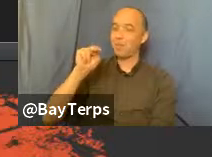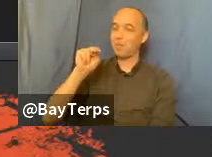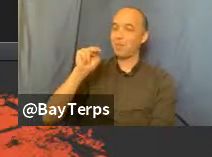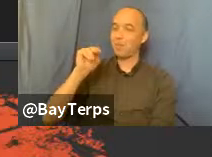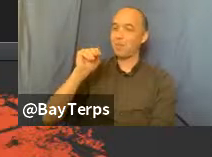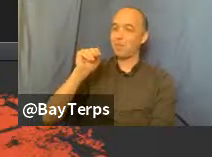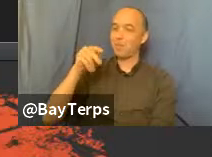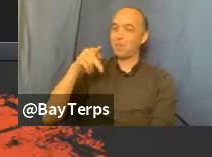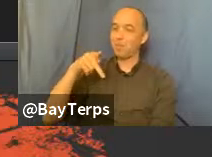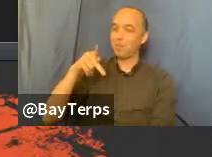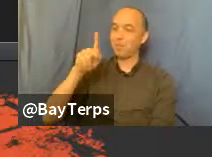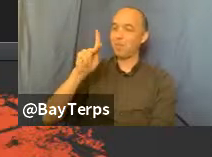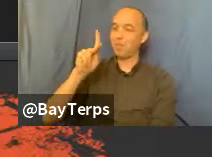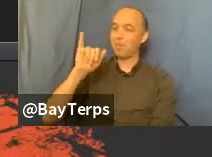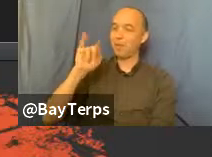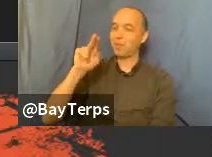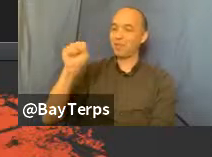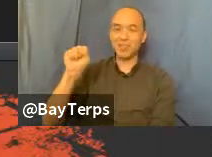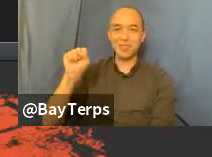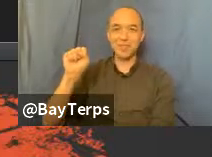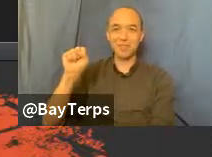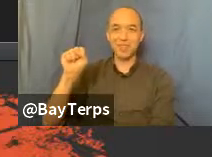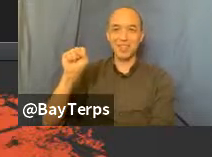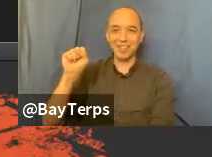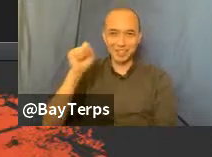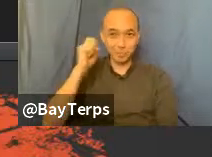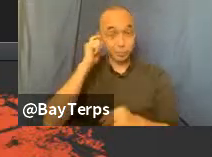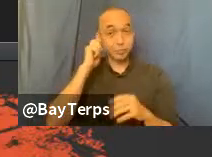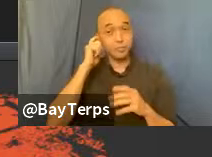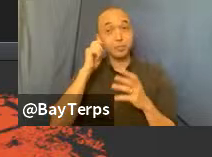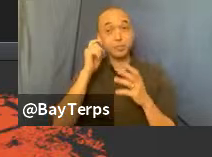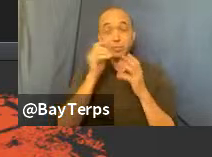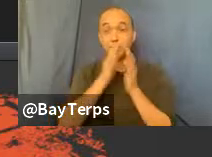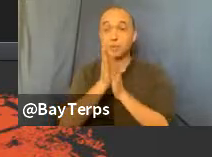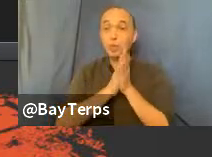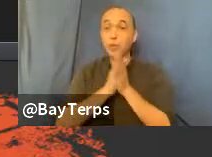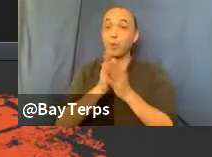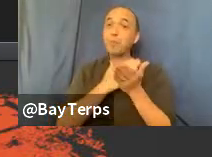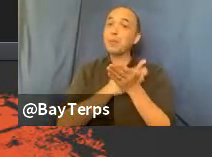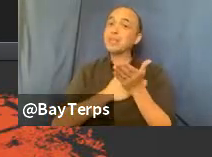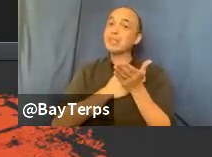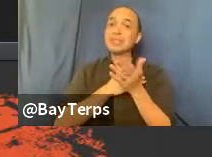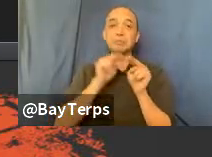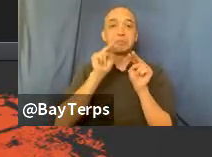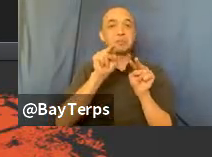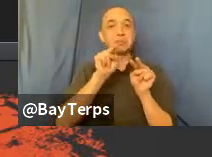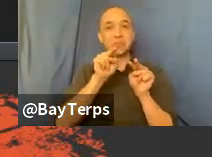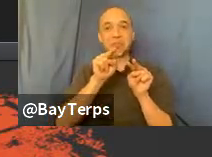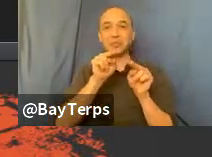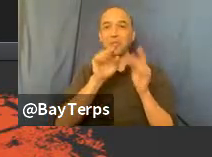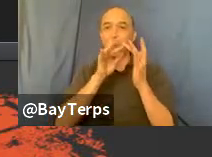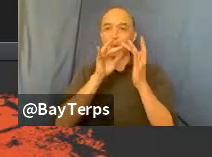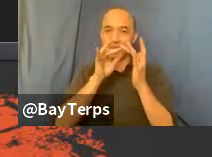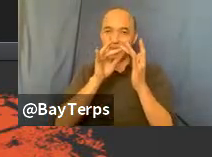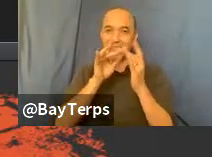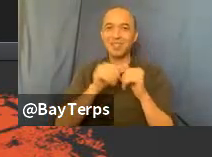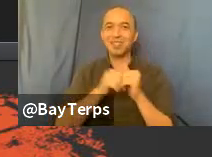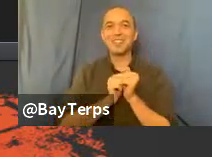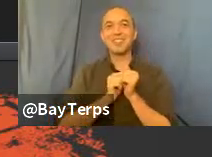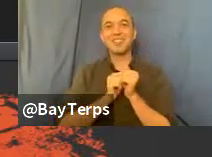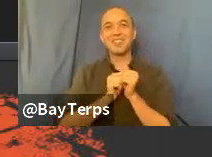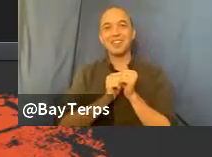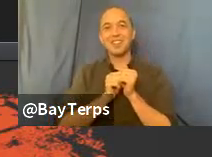Yeah, so you can follow them. Please go to their website, maniacpumpkincarvers.com. Is that correct? Yeah, absolutely. Thank you.